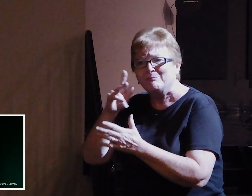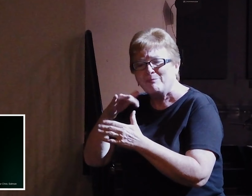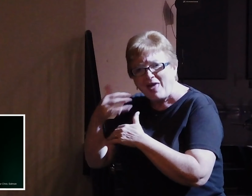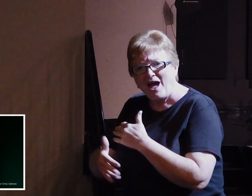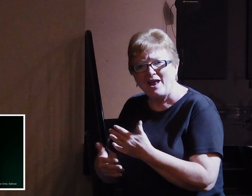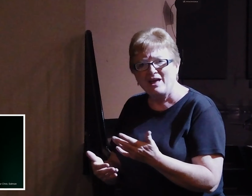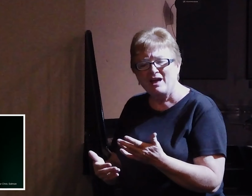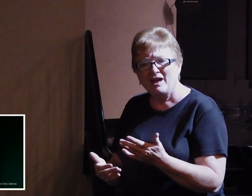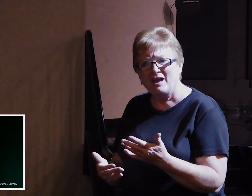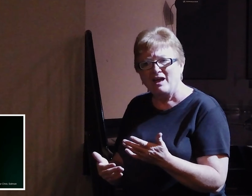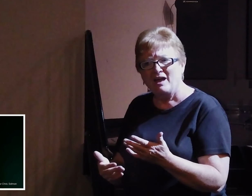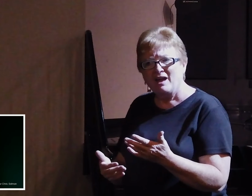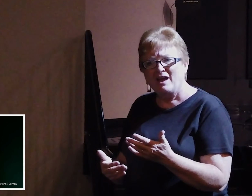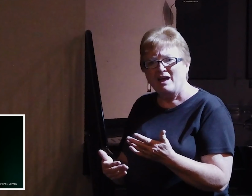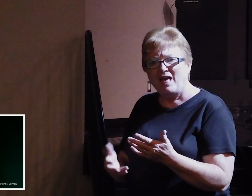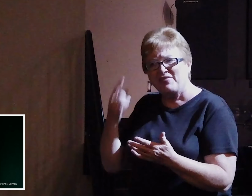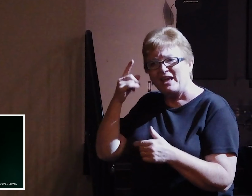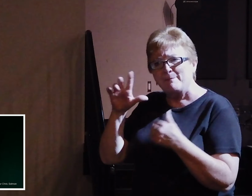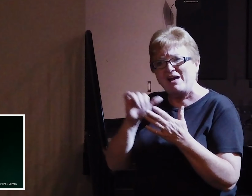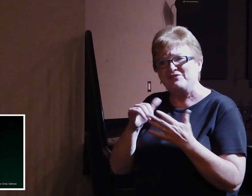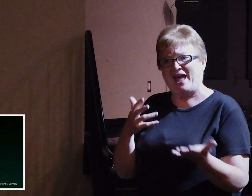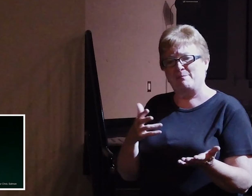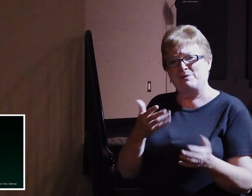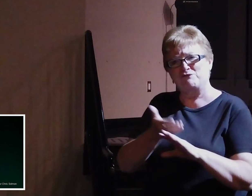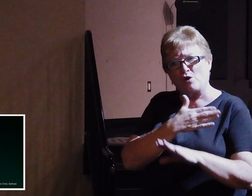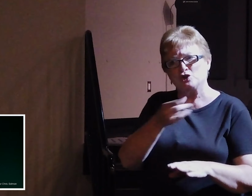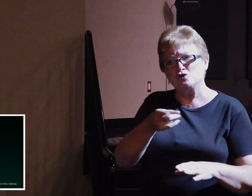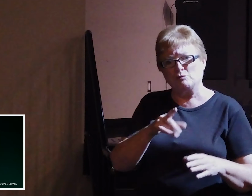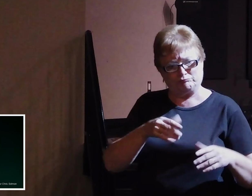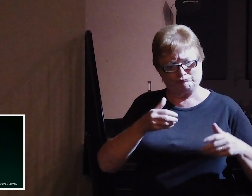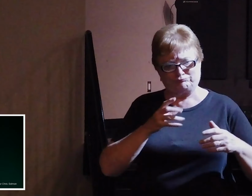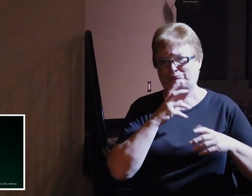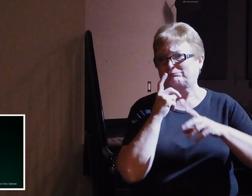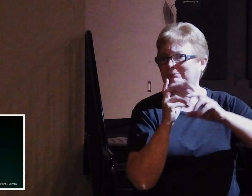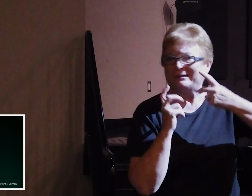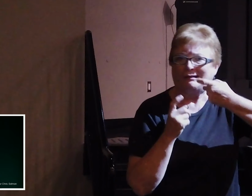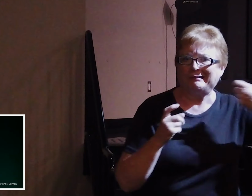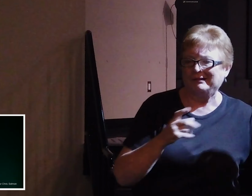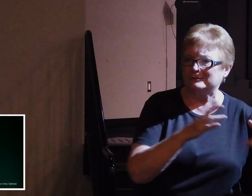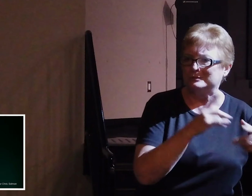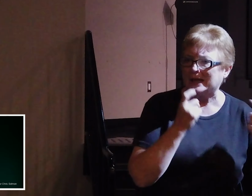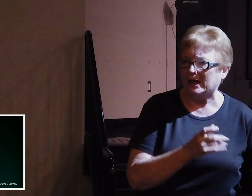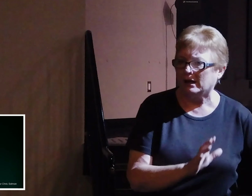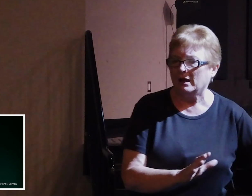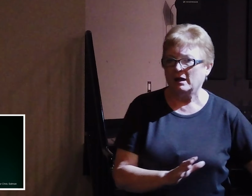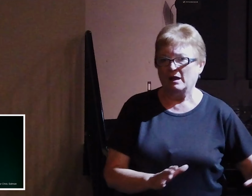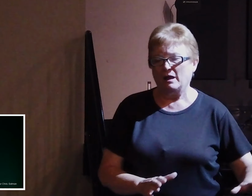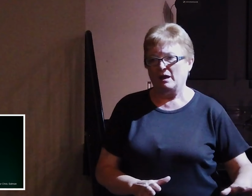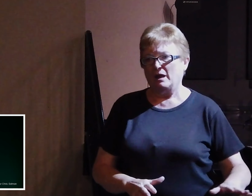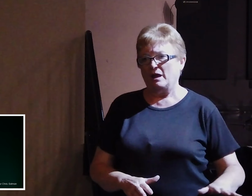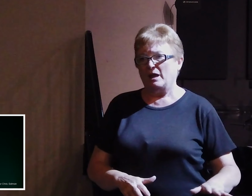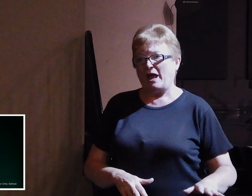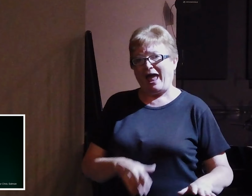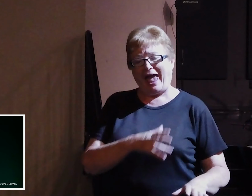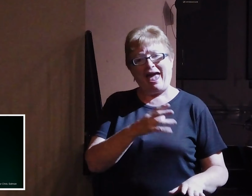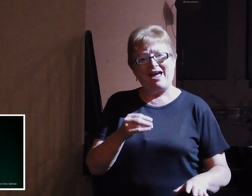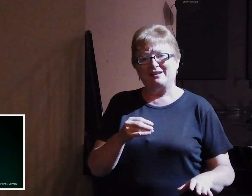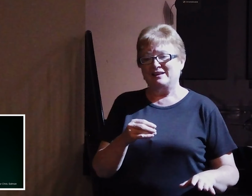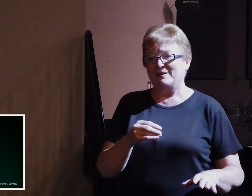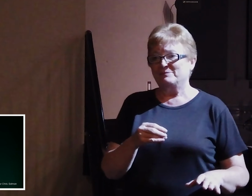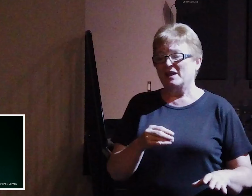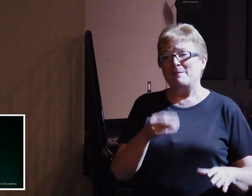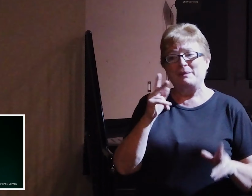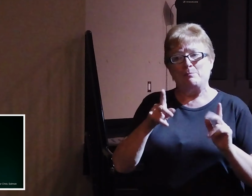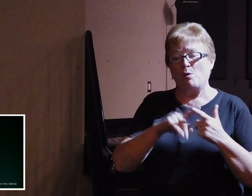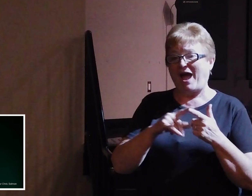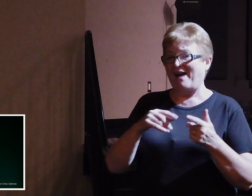So do good. Third, you're going to get falsely accused of evil. And one day, when the score is finally settled, even the unbelievers